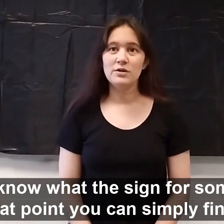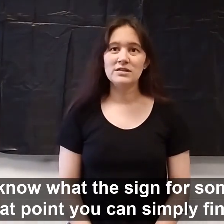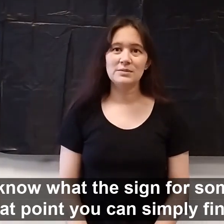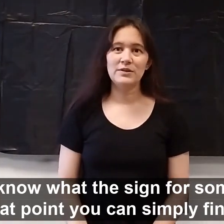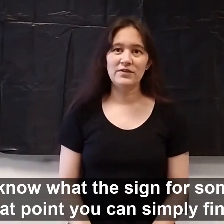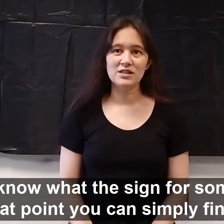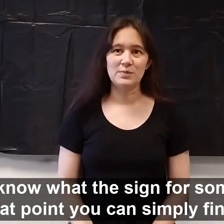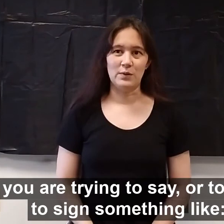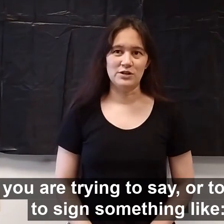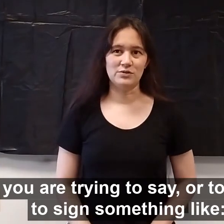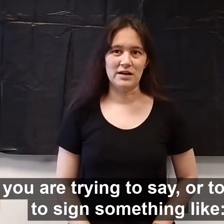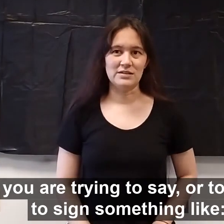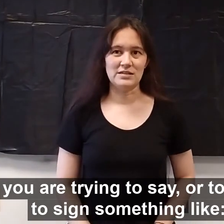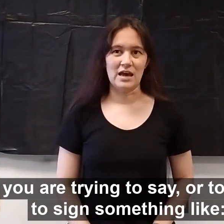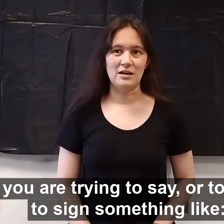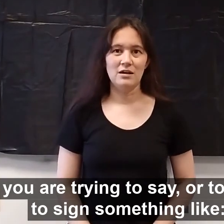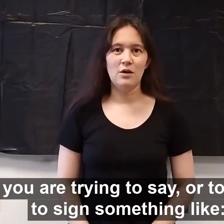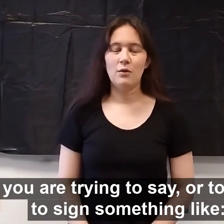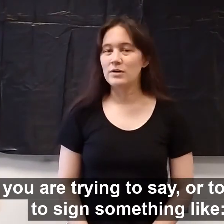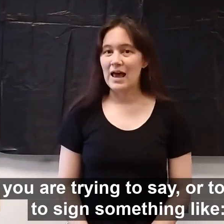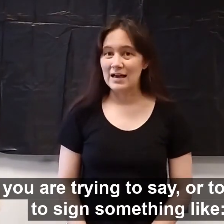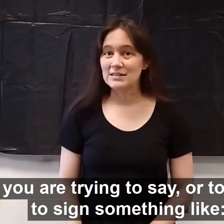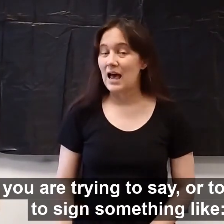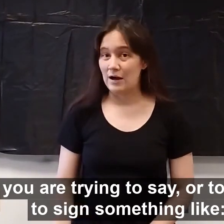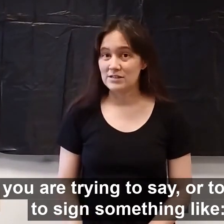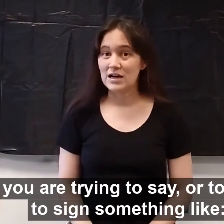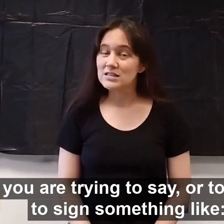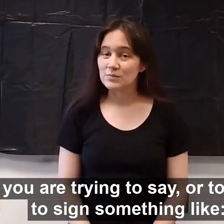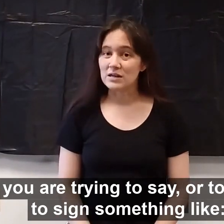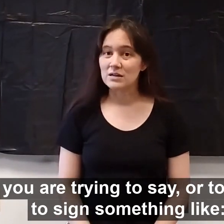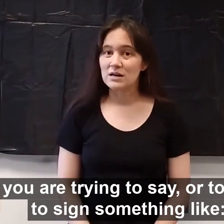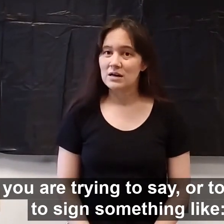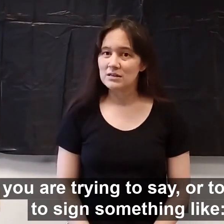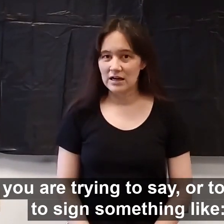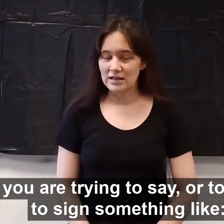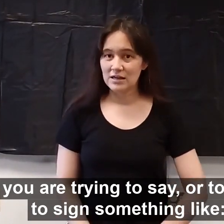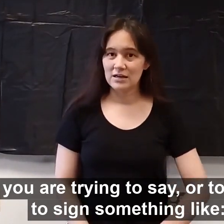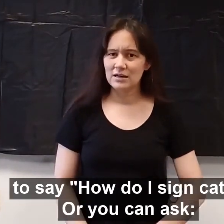simply fingerspell what you're trying to say or to ask how to sign something, like